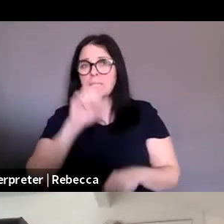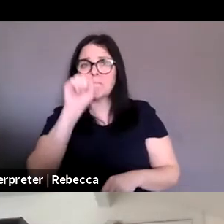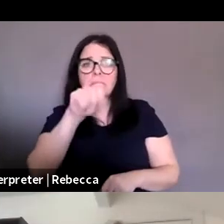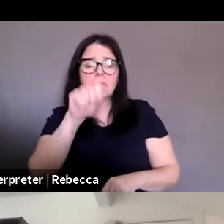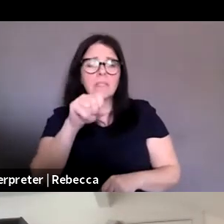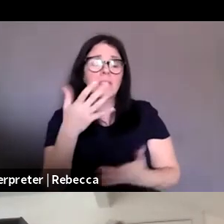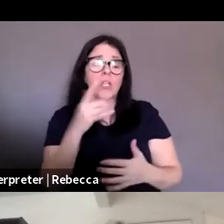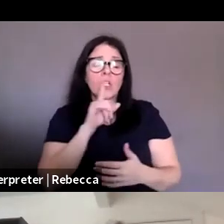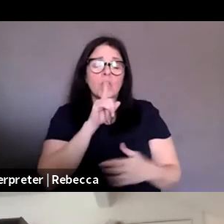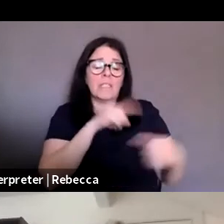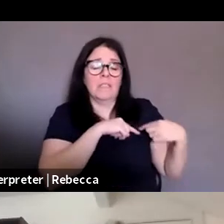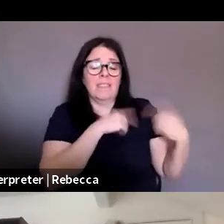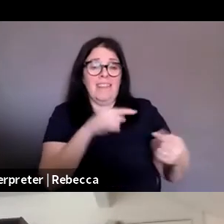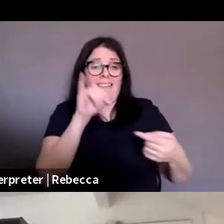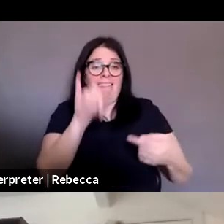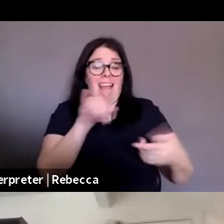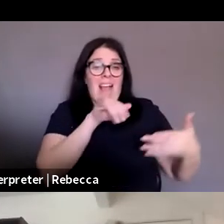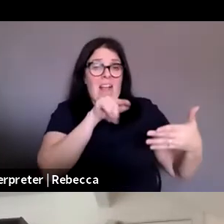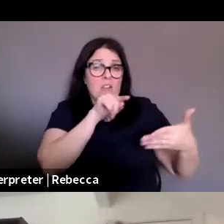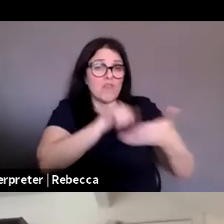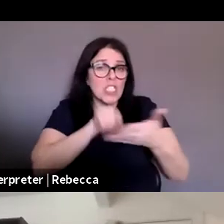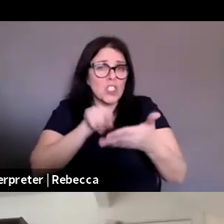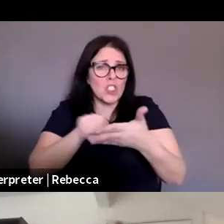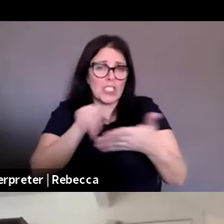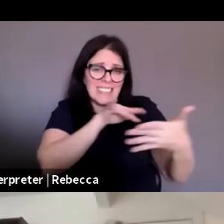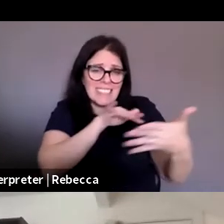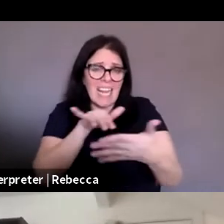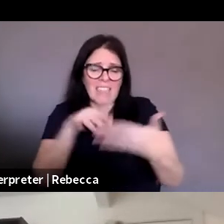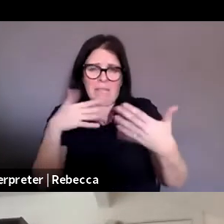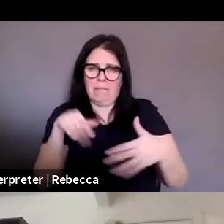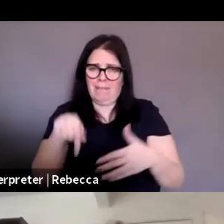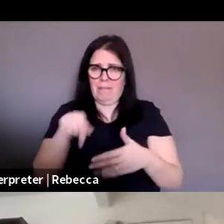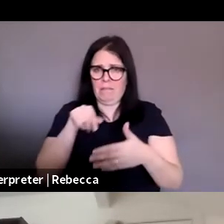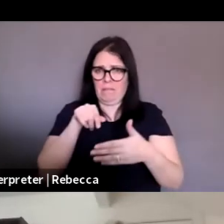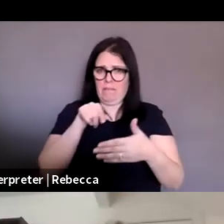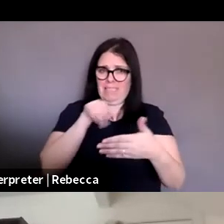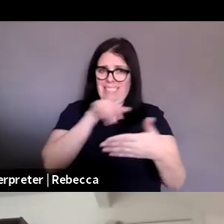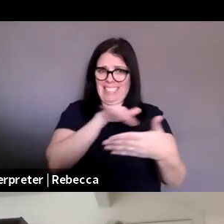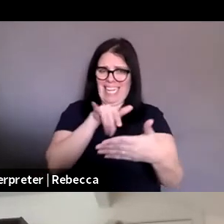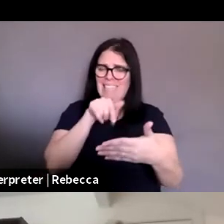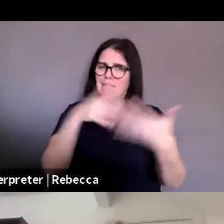well-designed studies, and by that I mean studies that look,